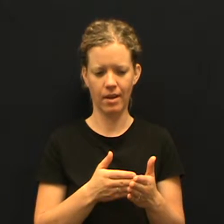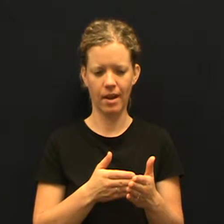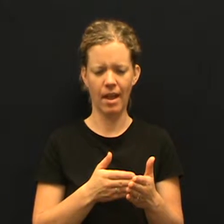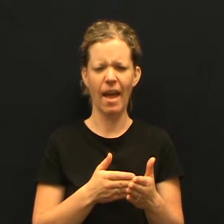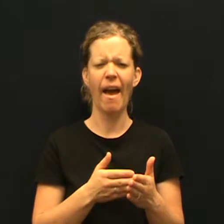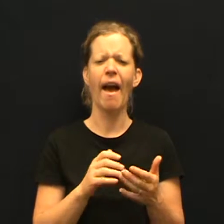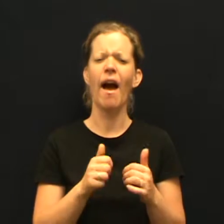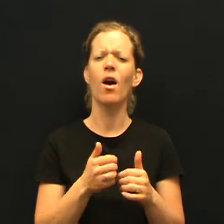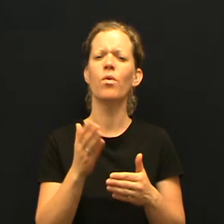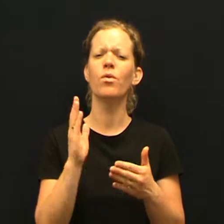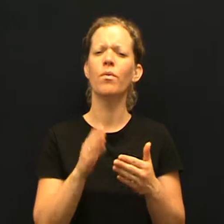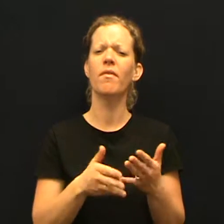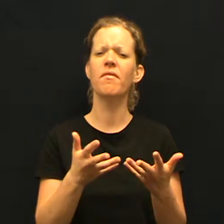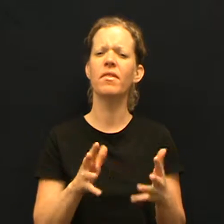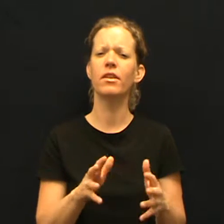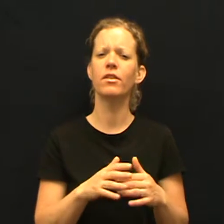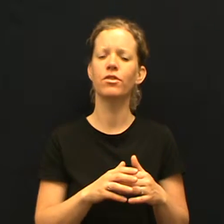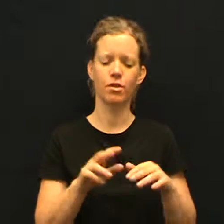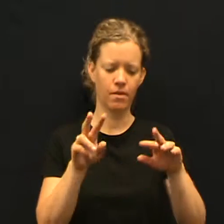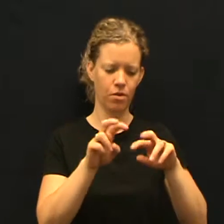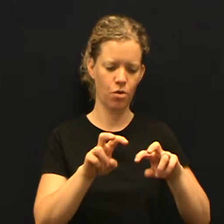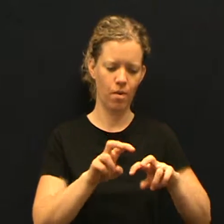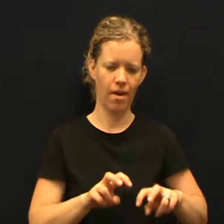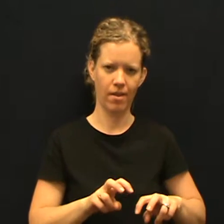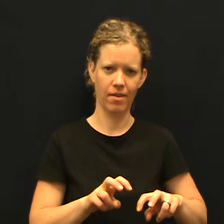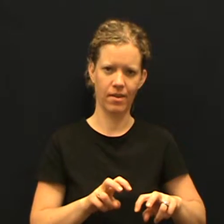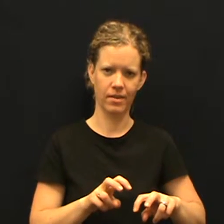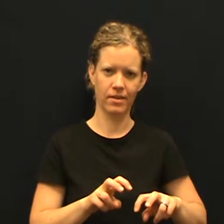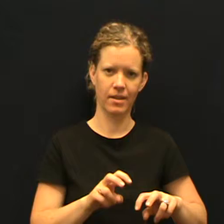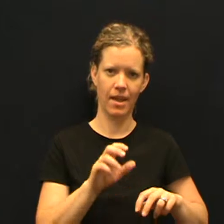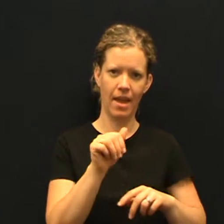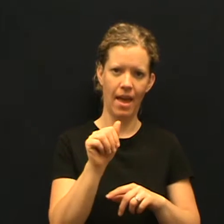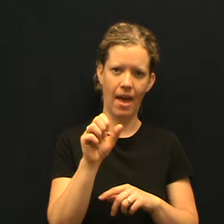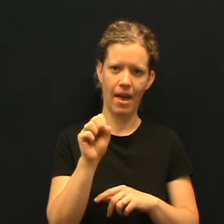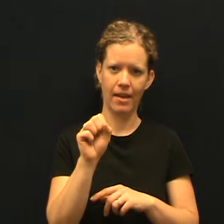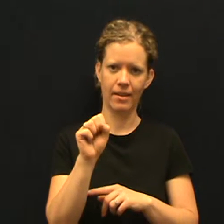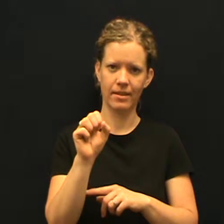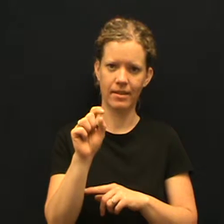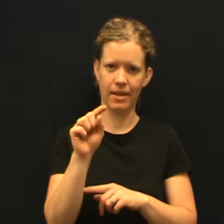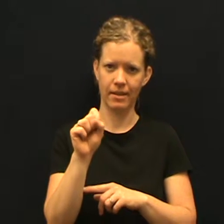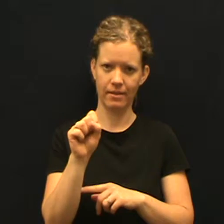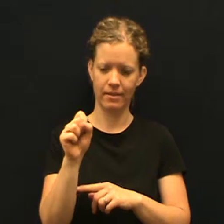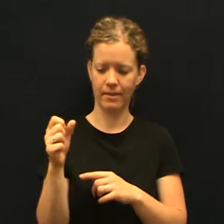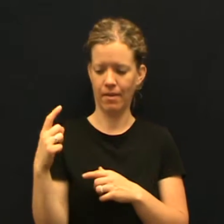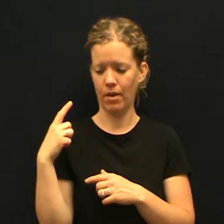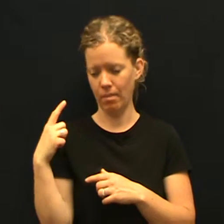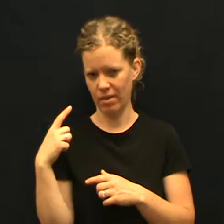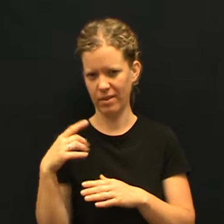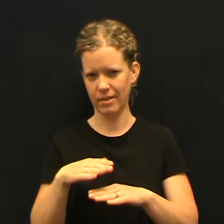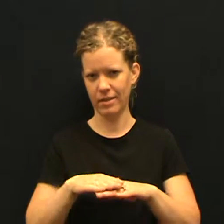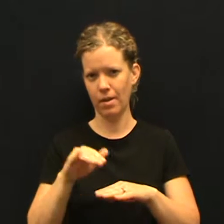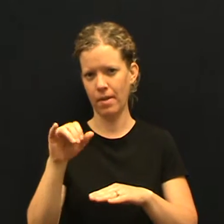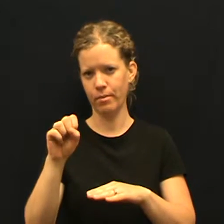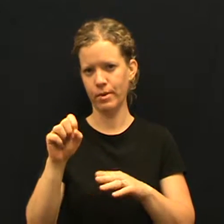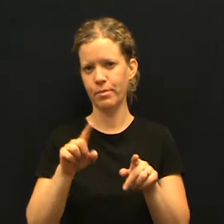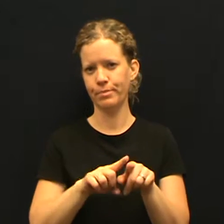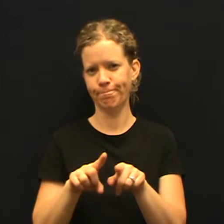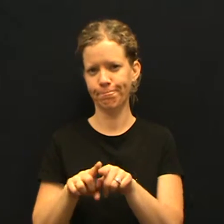the other current assets and current liabilities and including those on the statement as well. So we